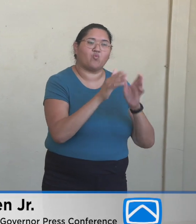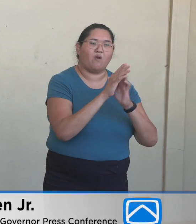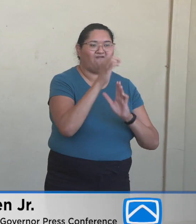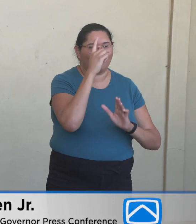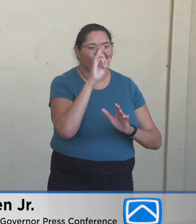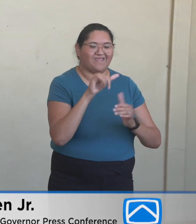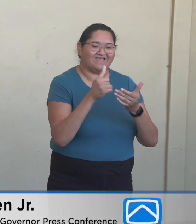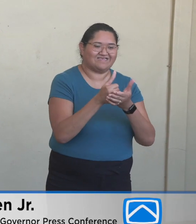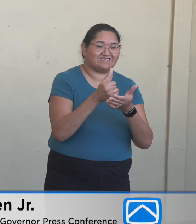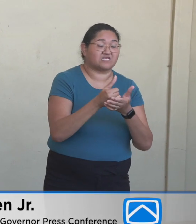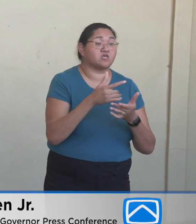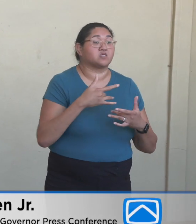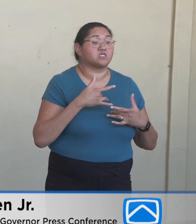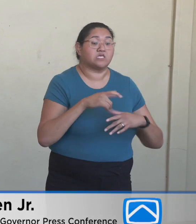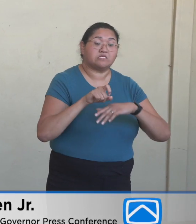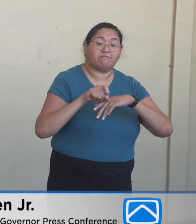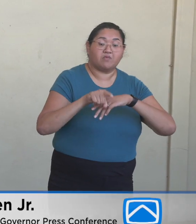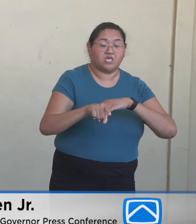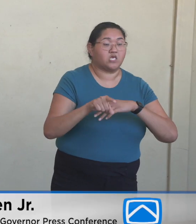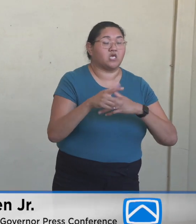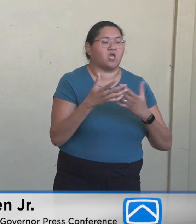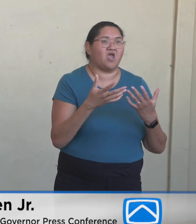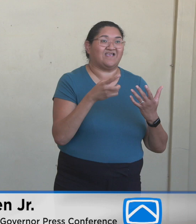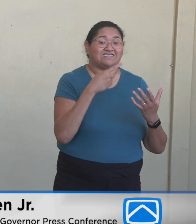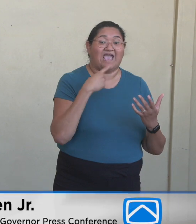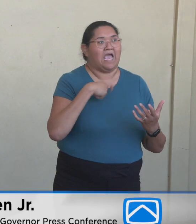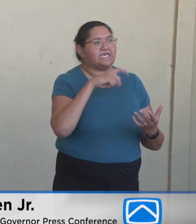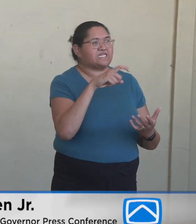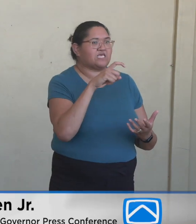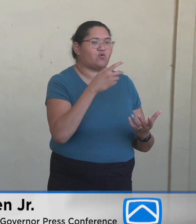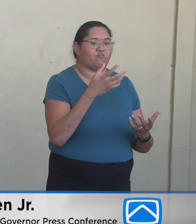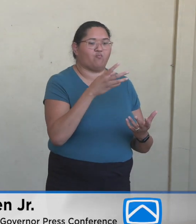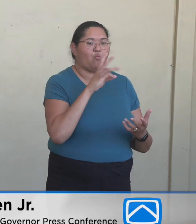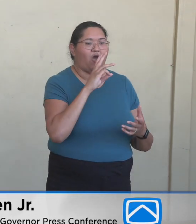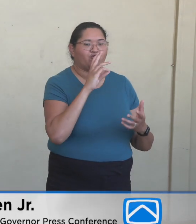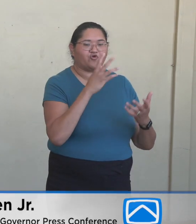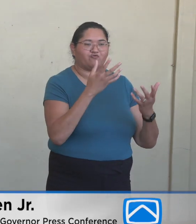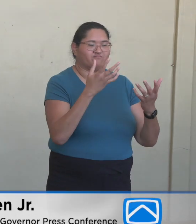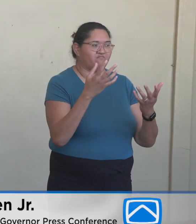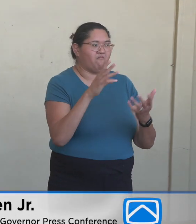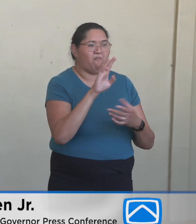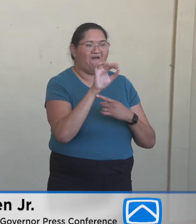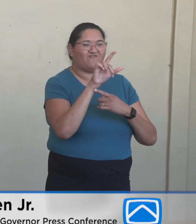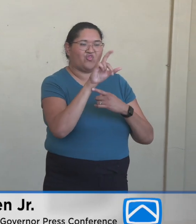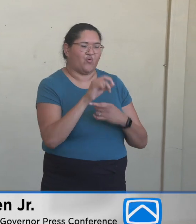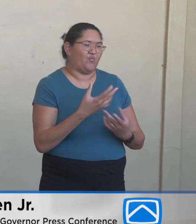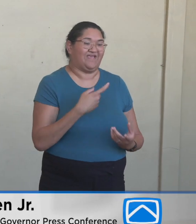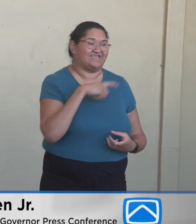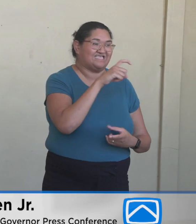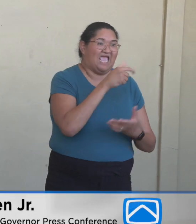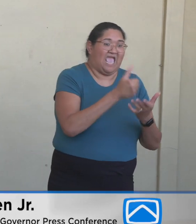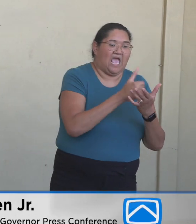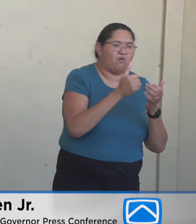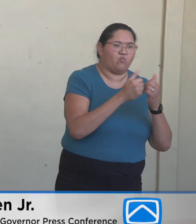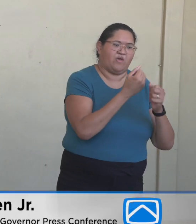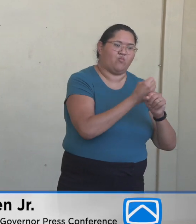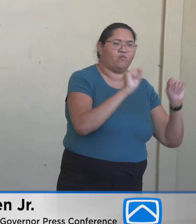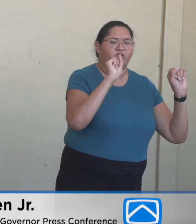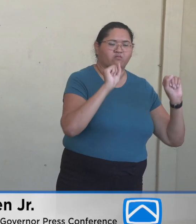assistance, and those usually get submitted. You say, I need a water buffalo. You say, I need more folks to help with search and